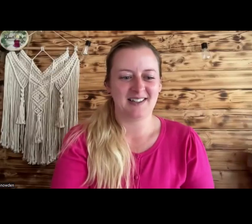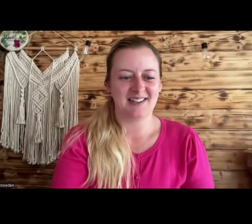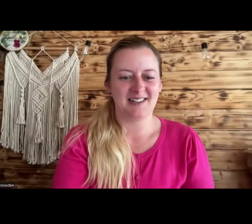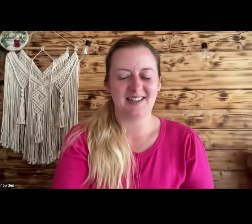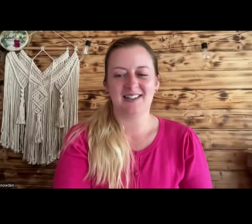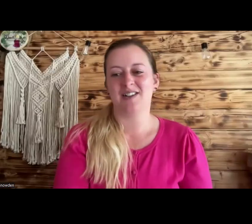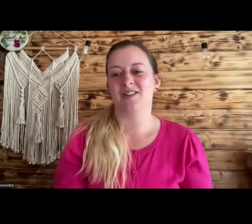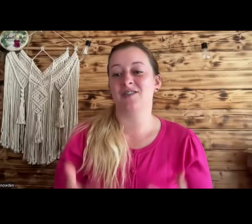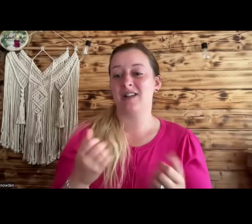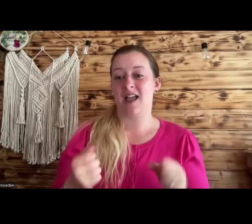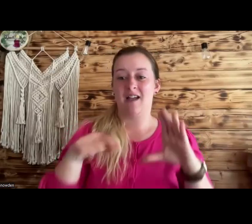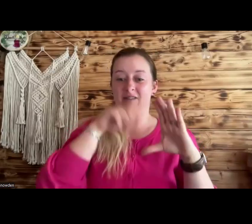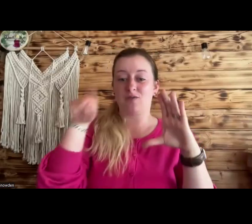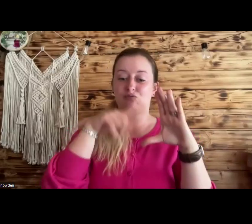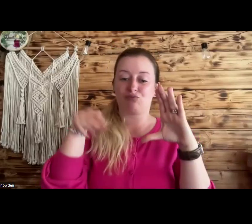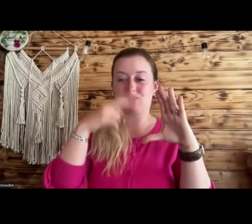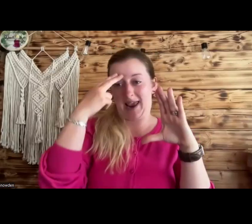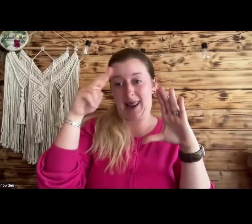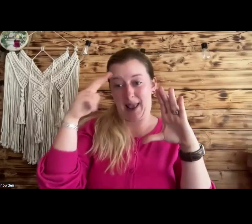to Ylang Ylang for health.